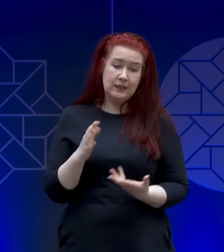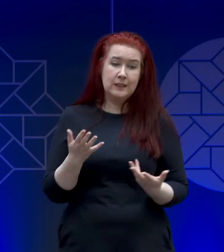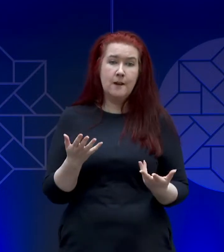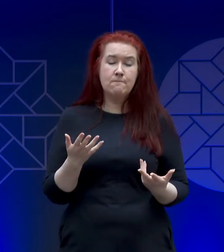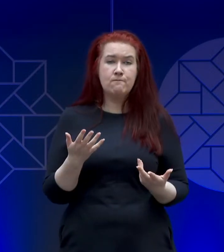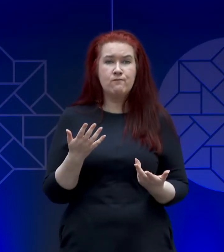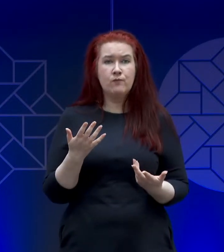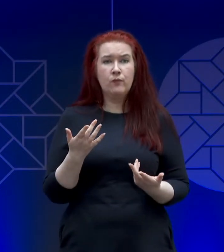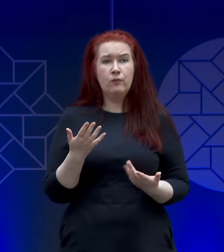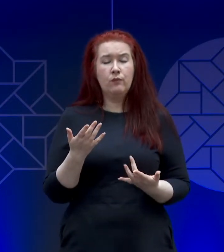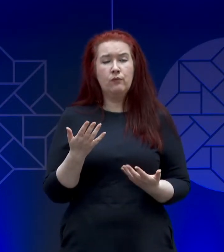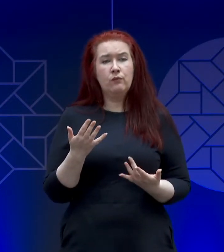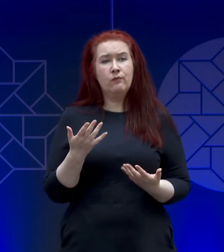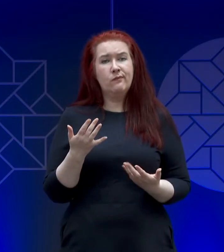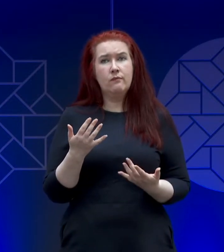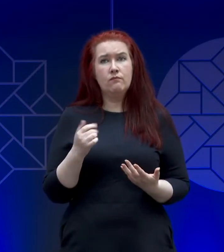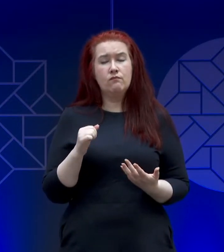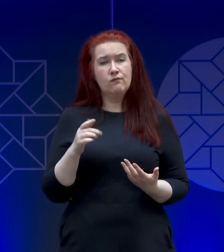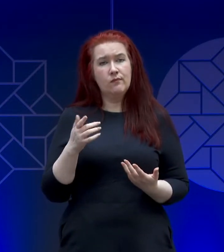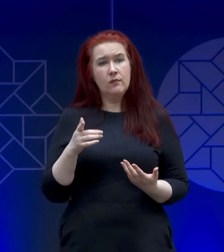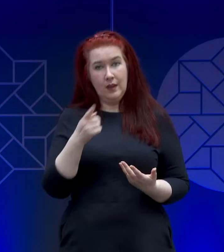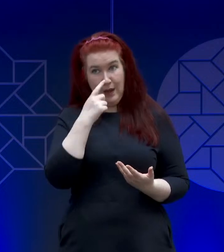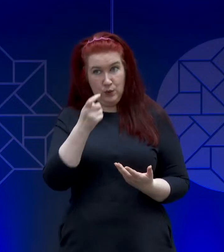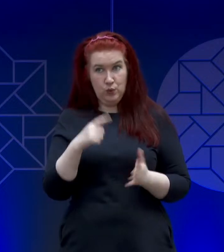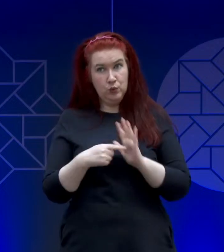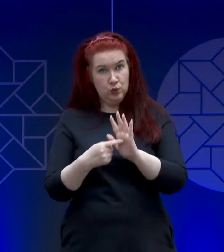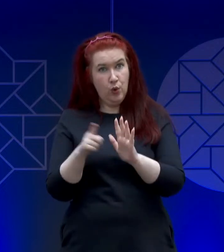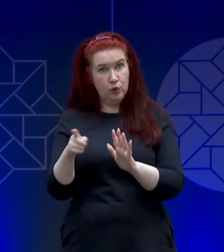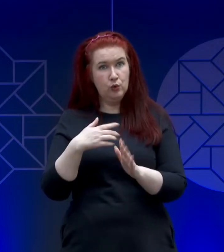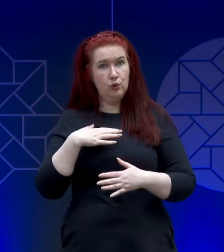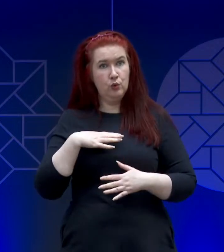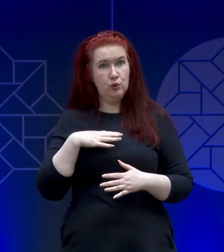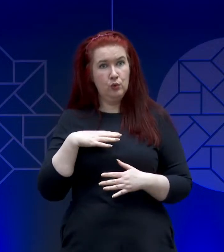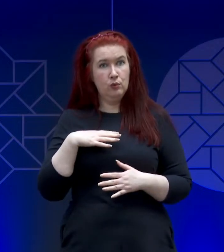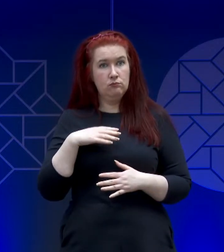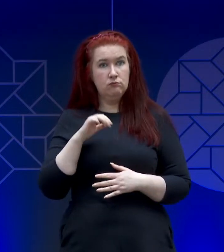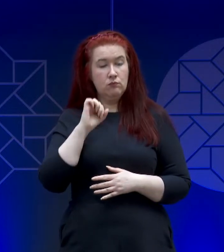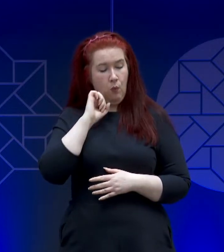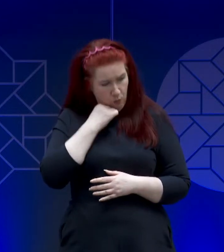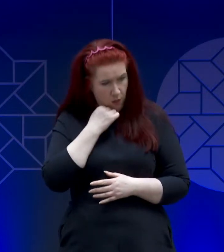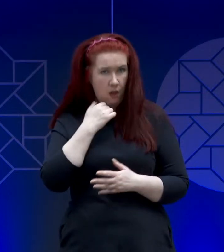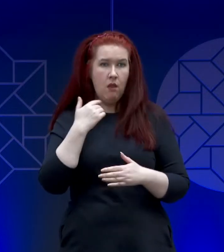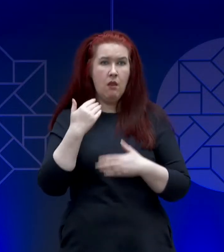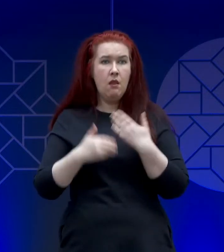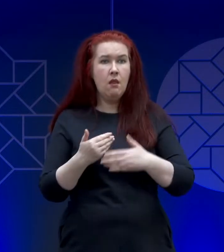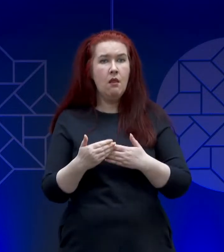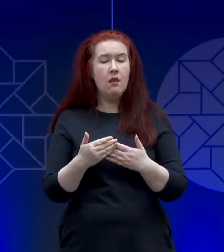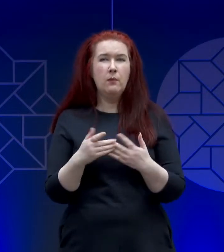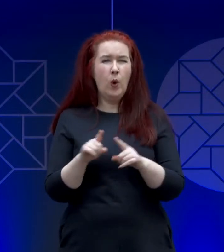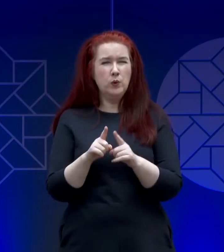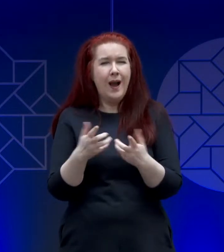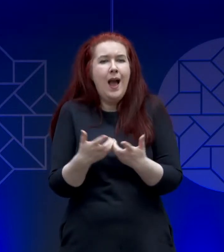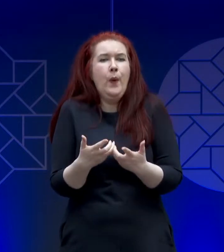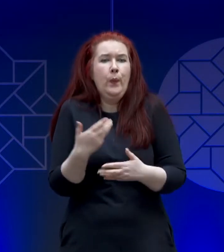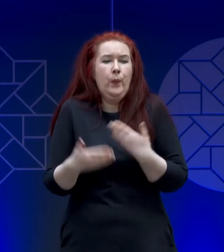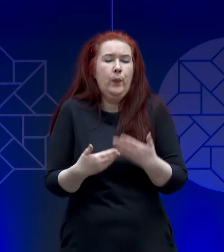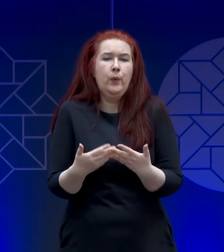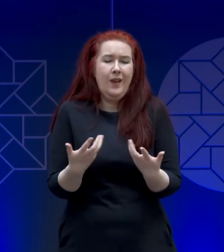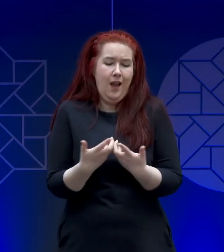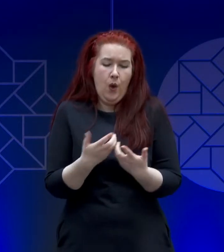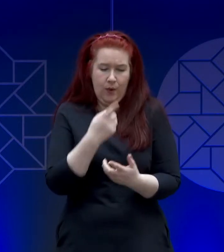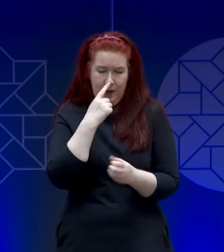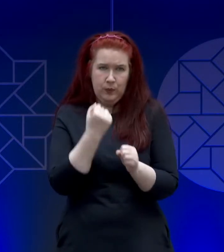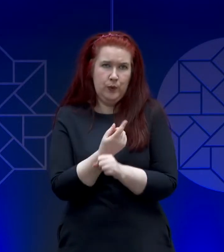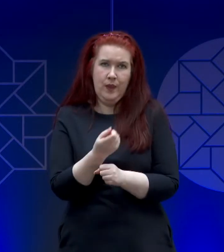for your signal that you're willing, but I guess some of the mechanics of how do we go about that. So